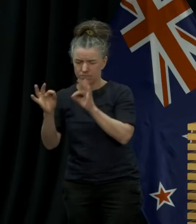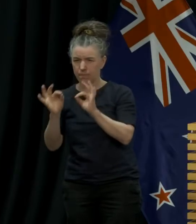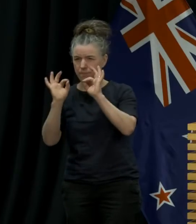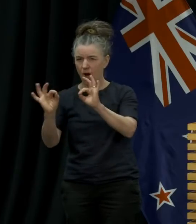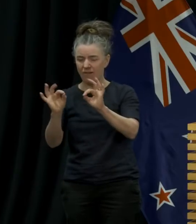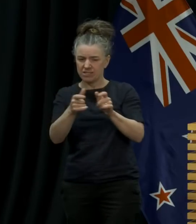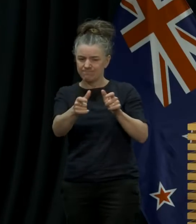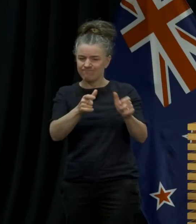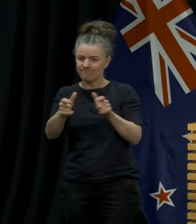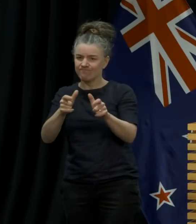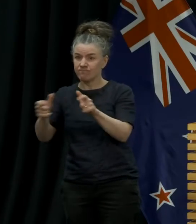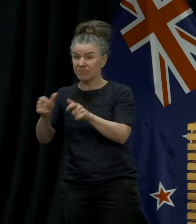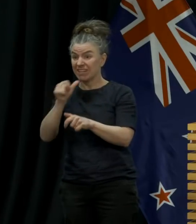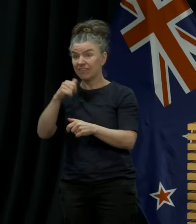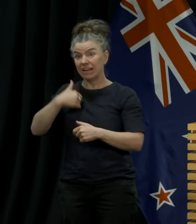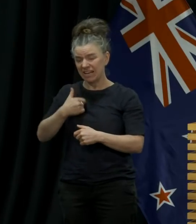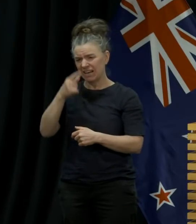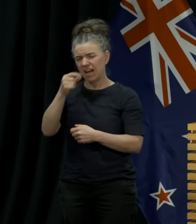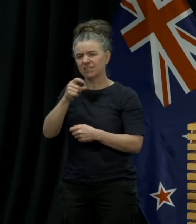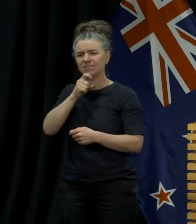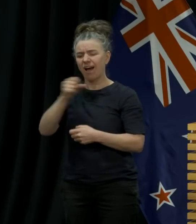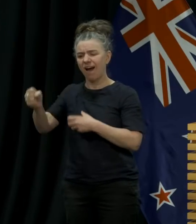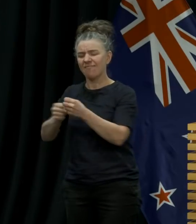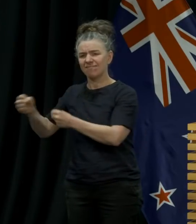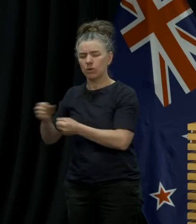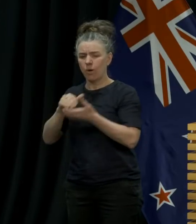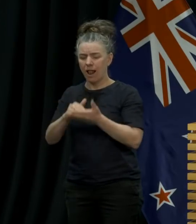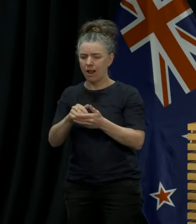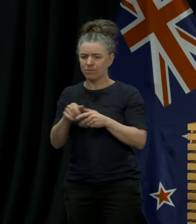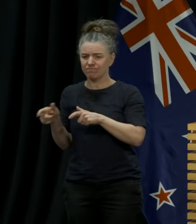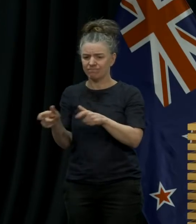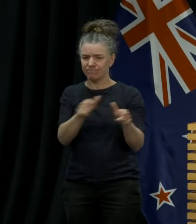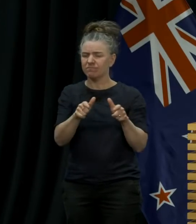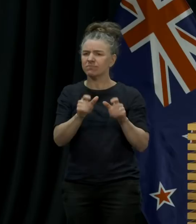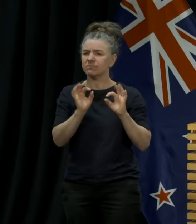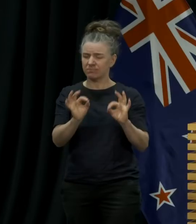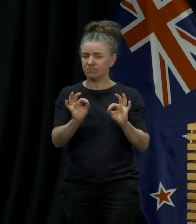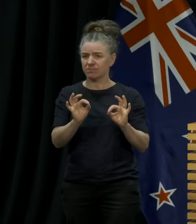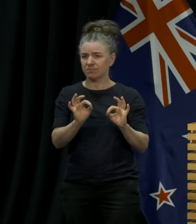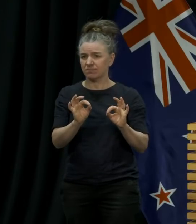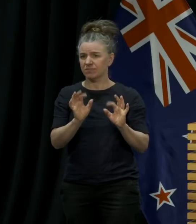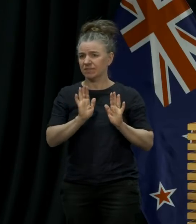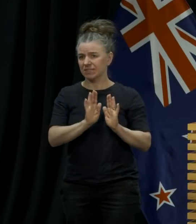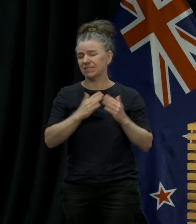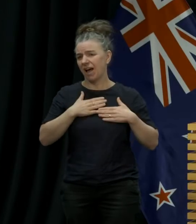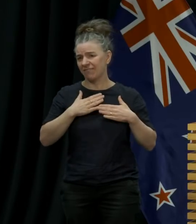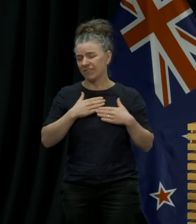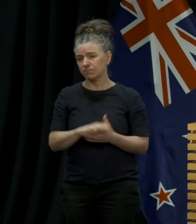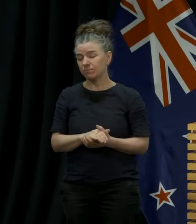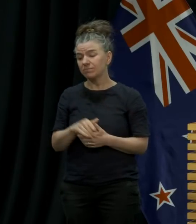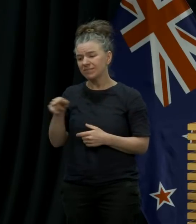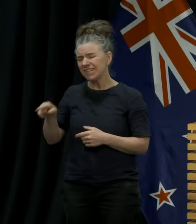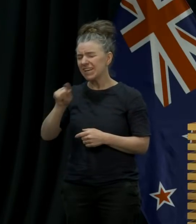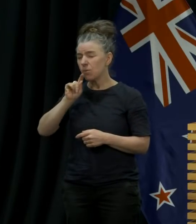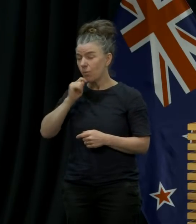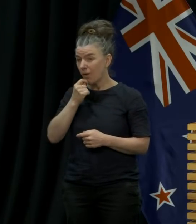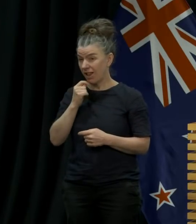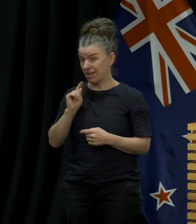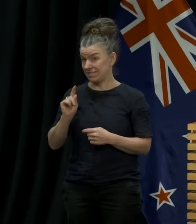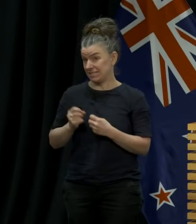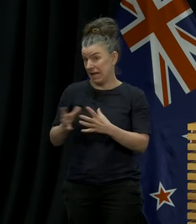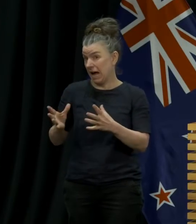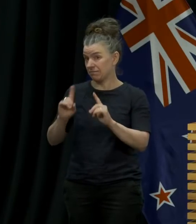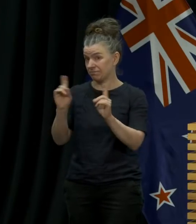assist in the running of the facilities. Second, Air Commodore Webb will undertake a start-to-finish audit